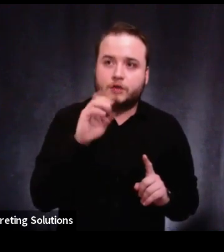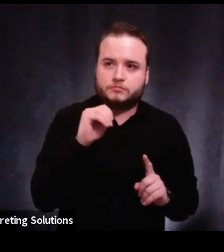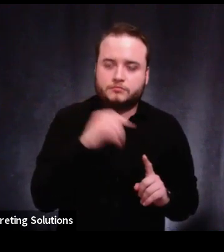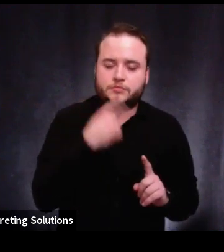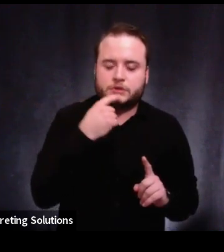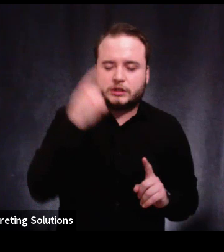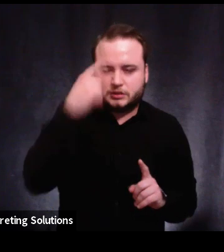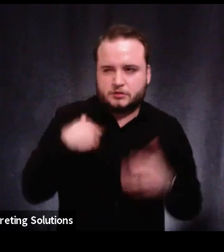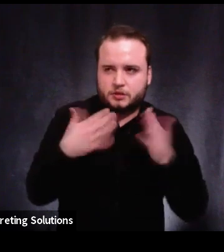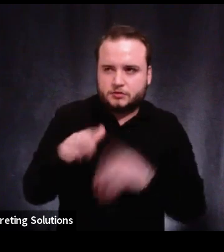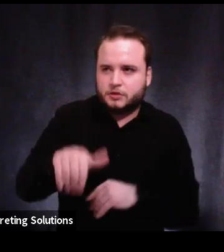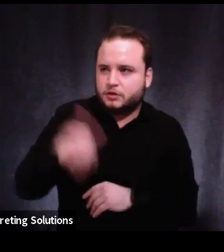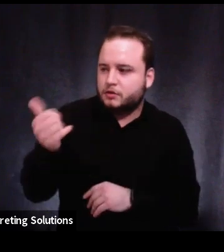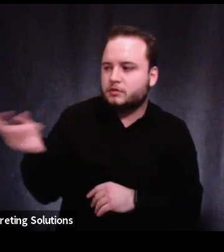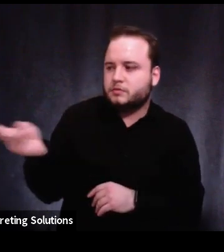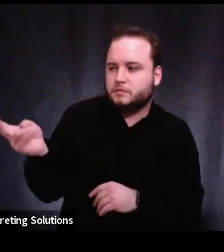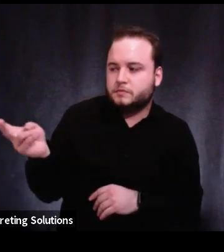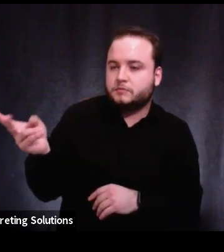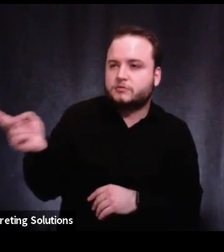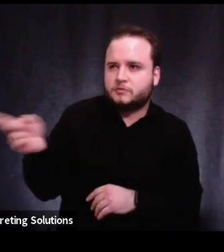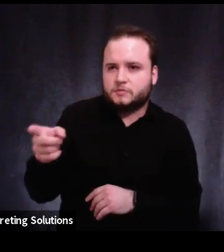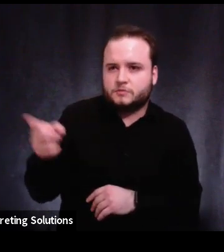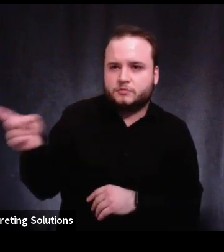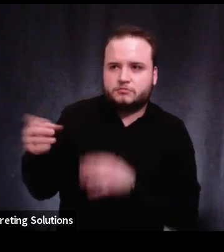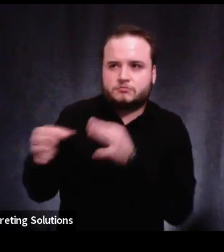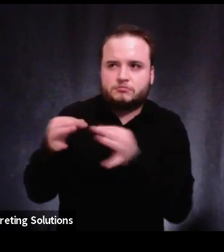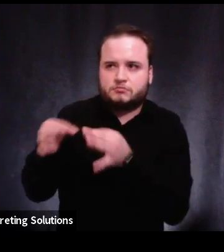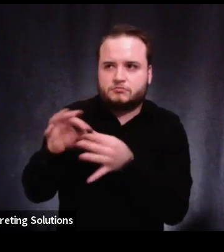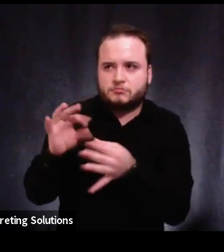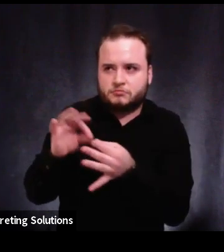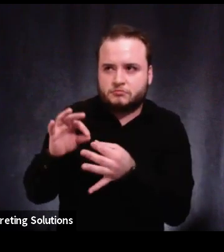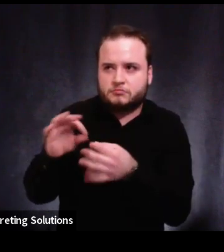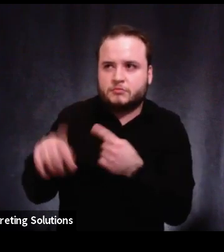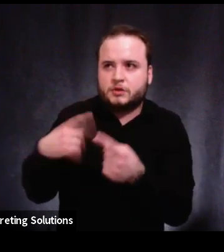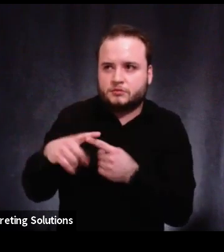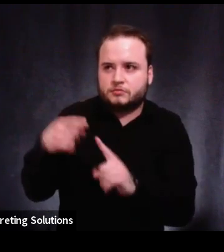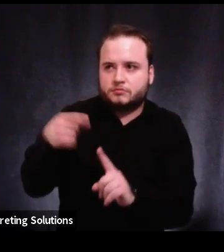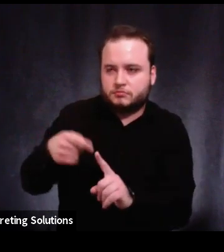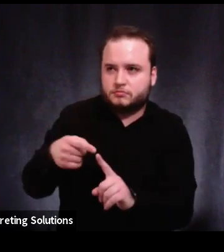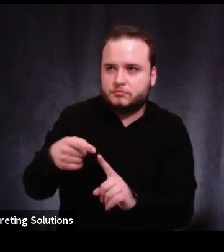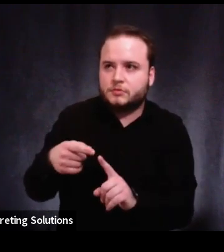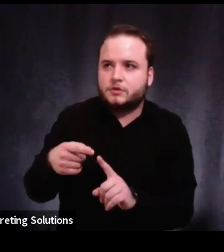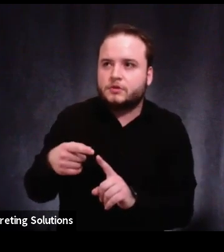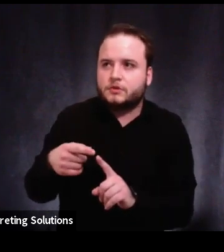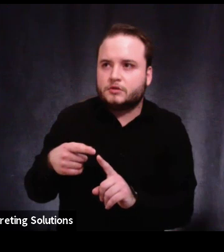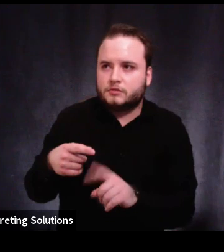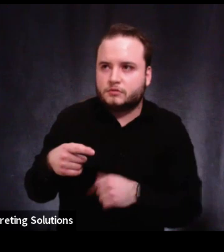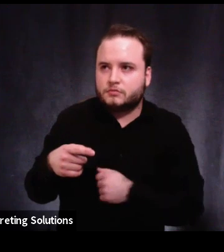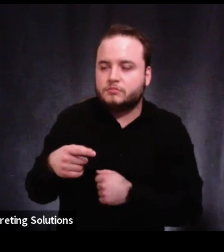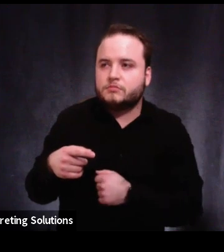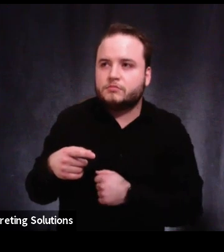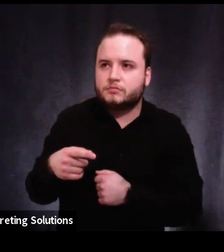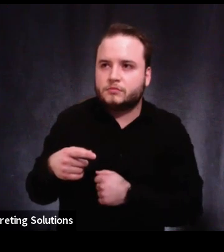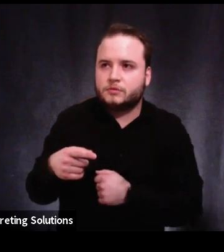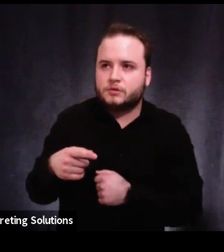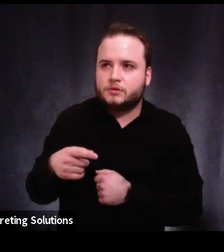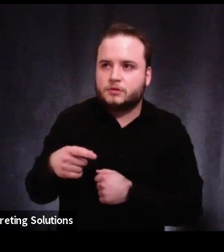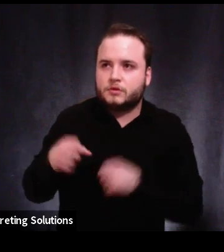one of the things that we've said is introduces such a wide range of potentially different outcomes depending upon what